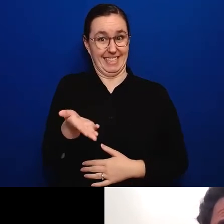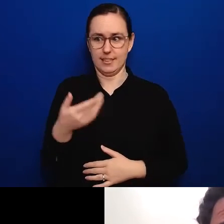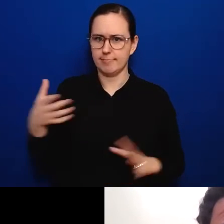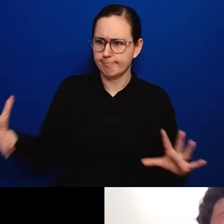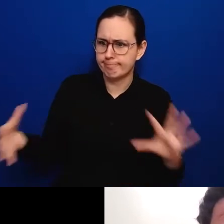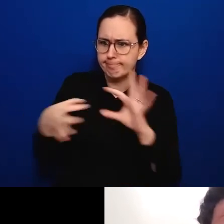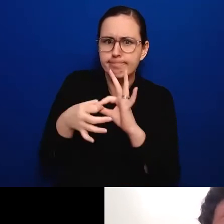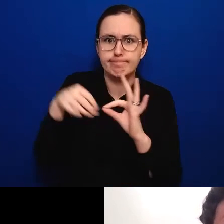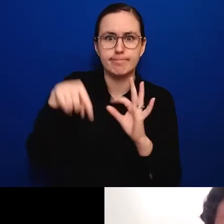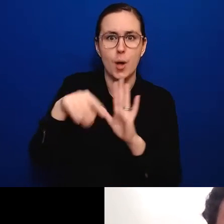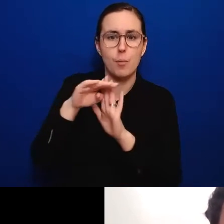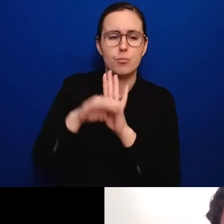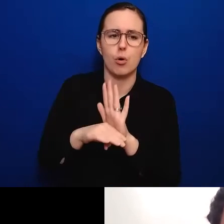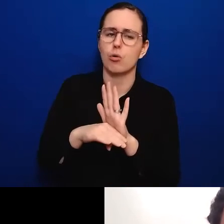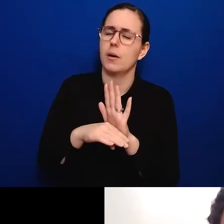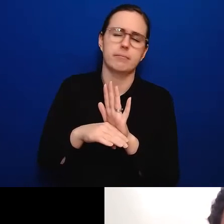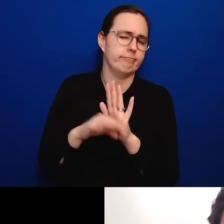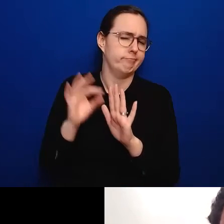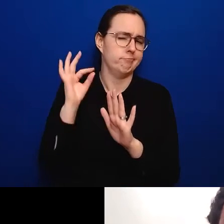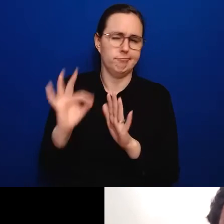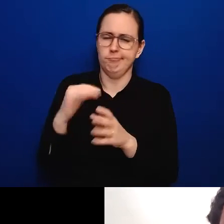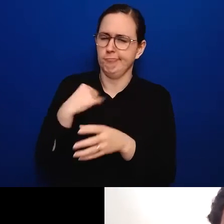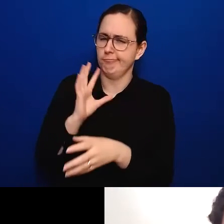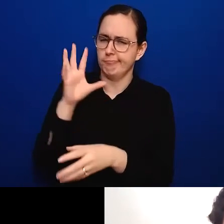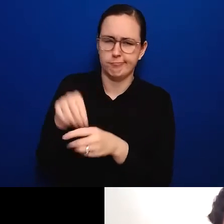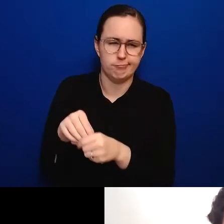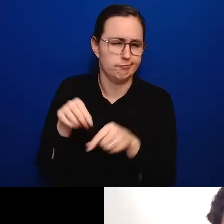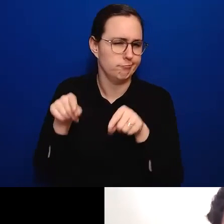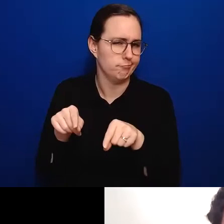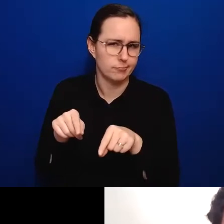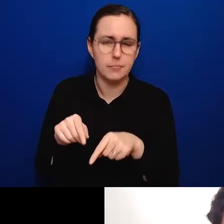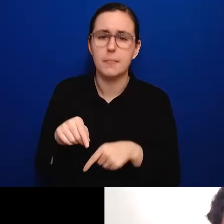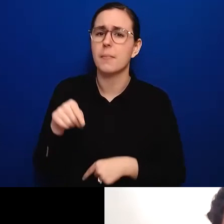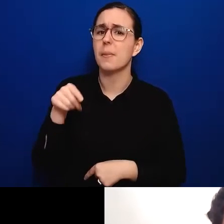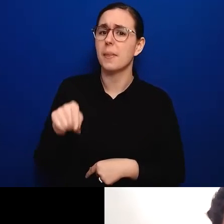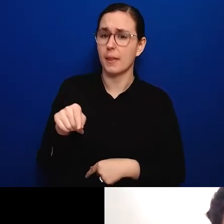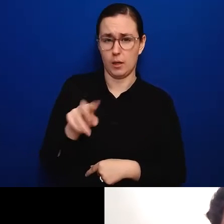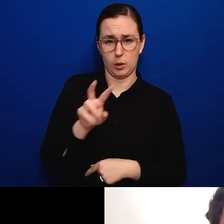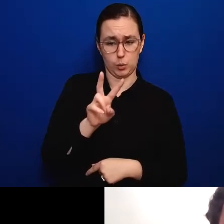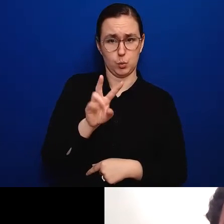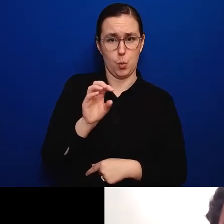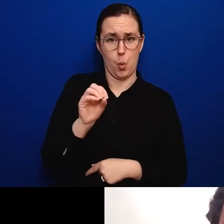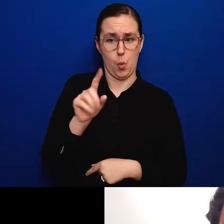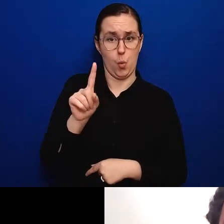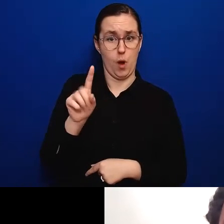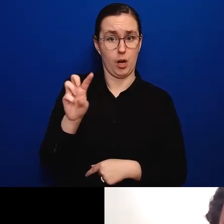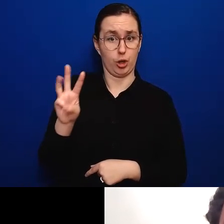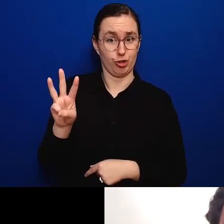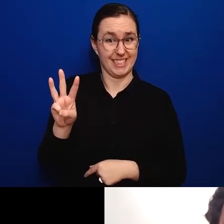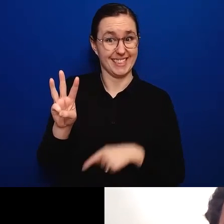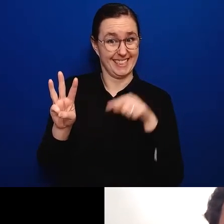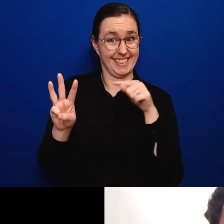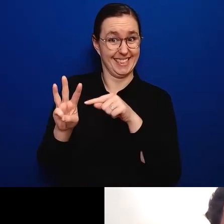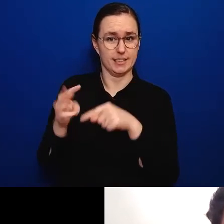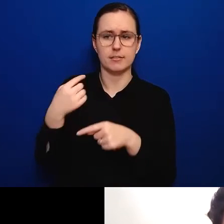CRPD SDGs alumni in 2019 in South Asia cycle. And then I got the